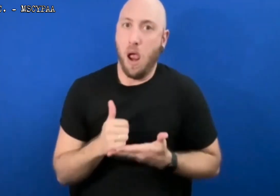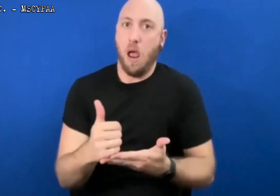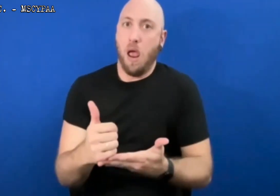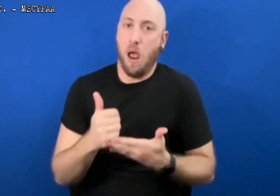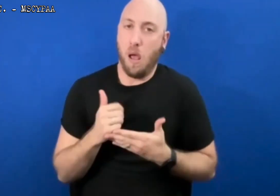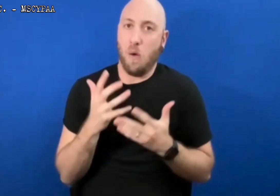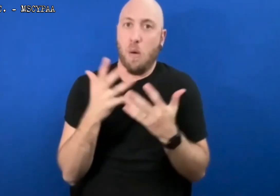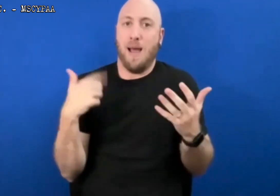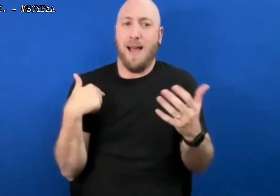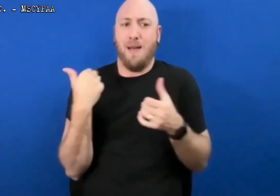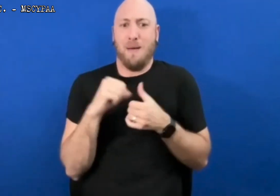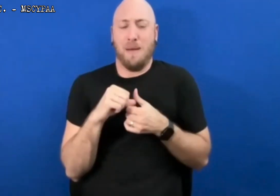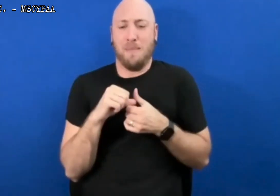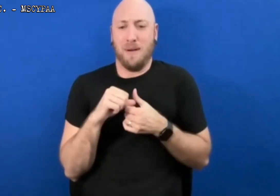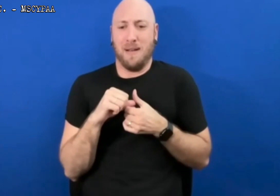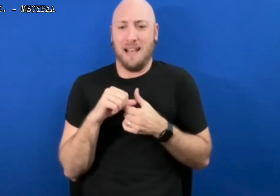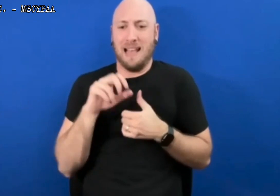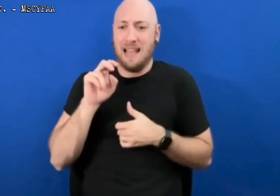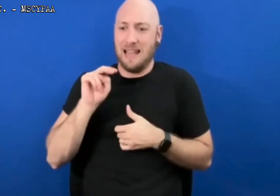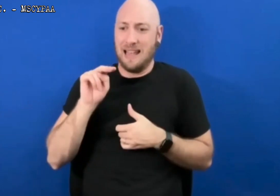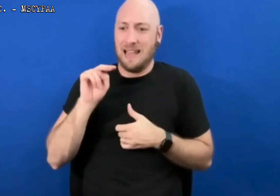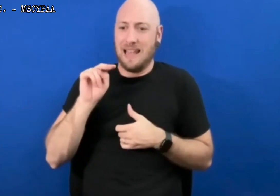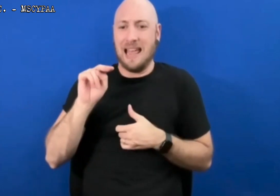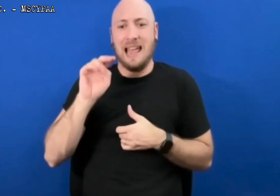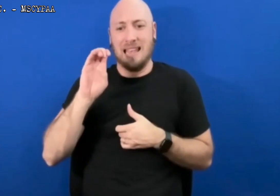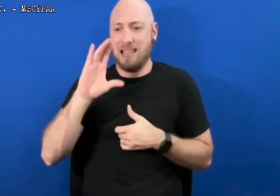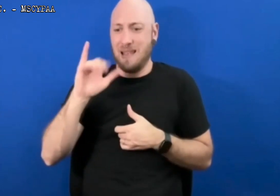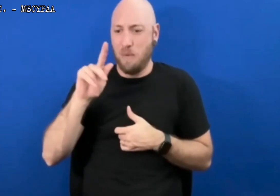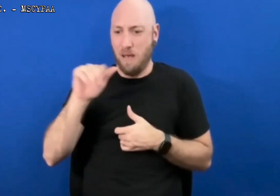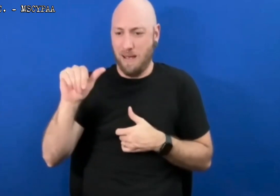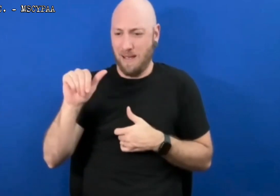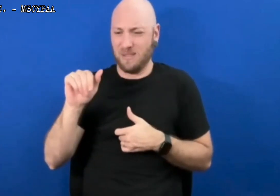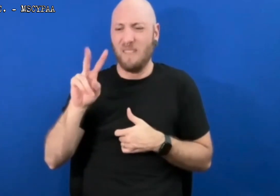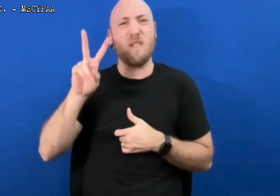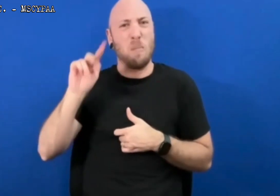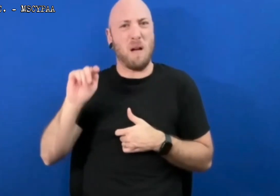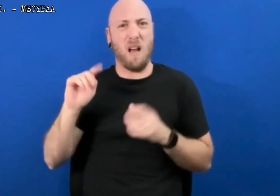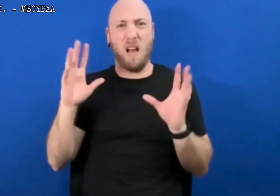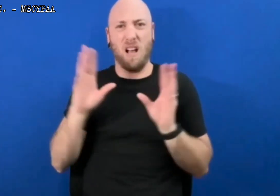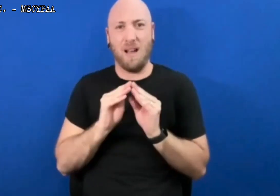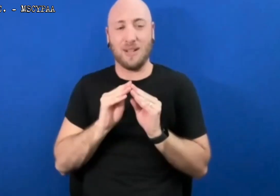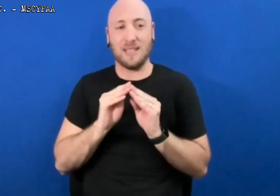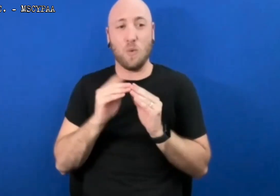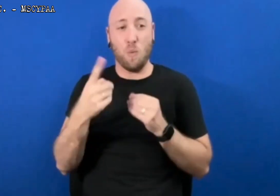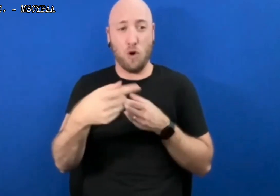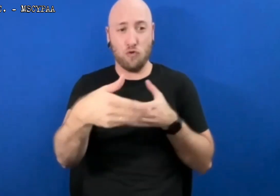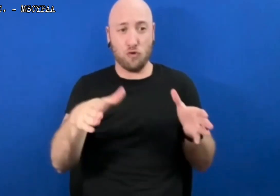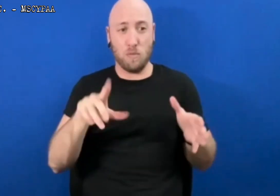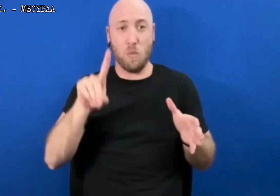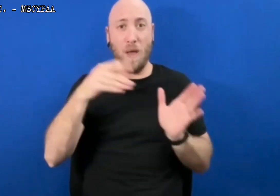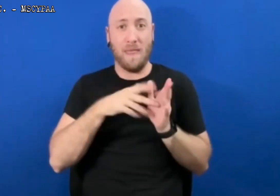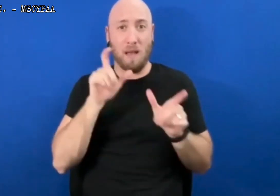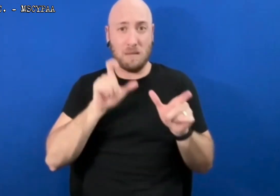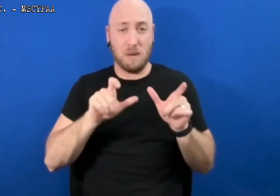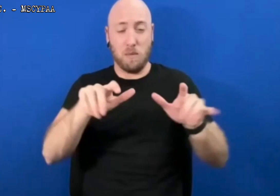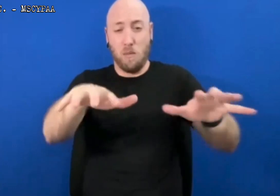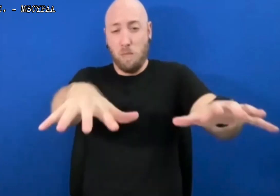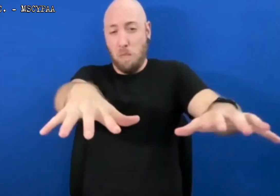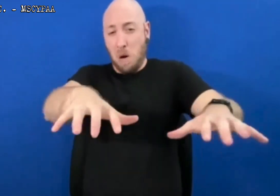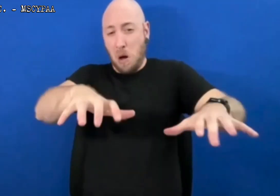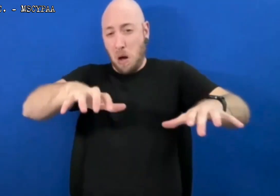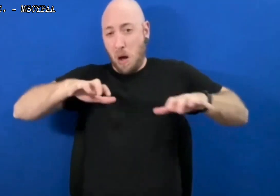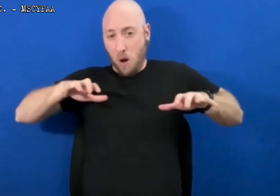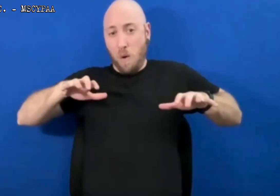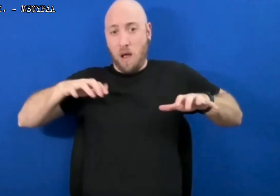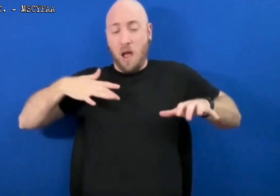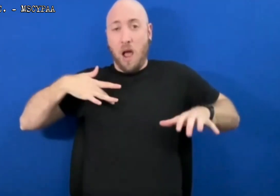room full of people at MSCYPAA in Vermont, and I was in a room of 1,000 people, and I felt all alone, but I wasn't alone. Like I